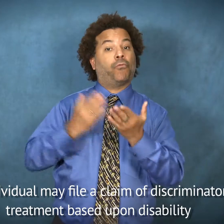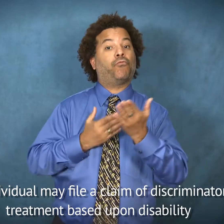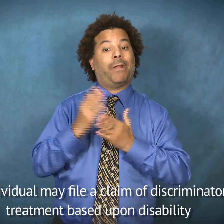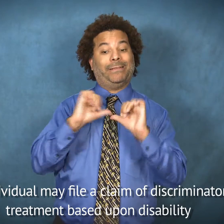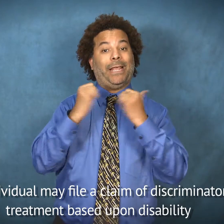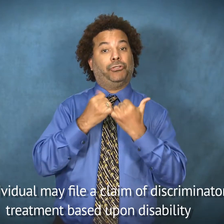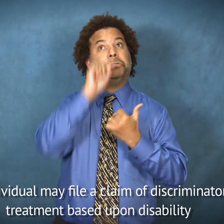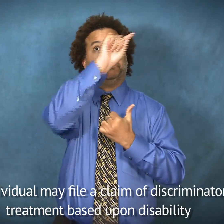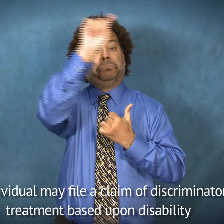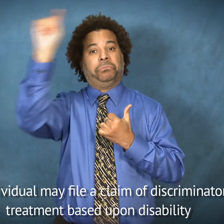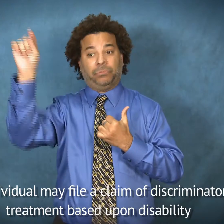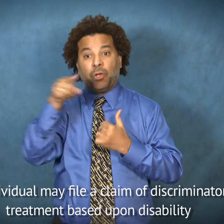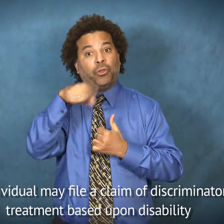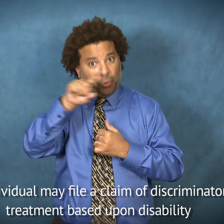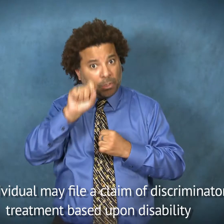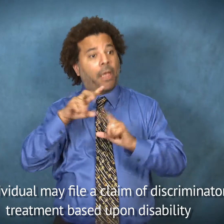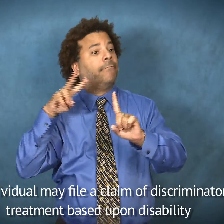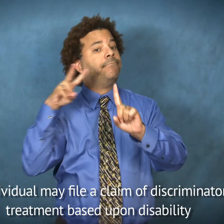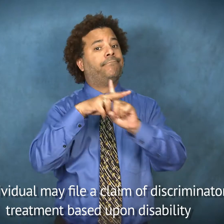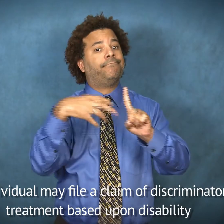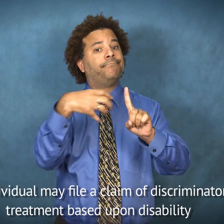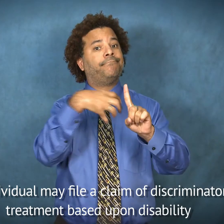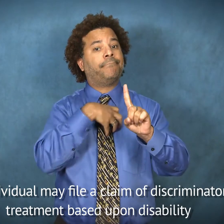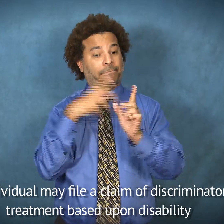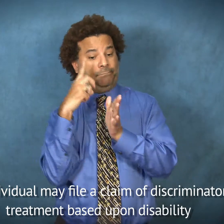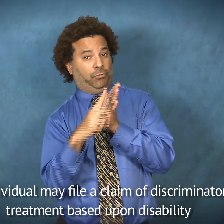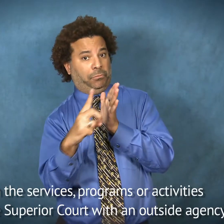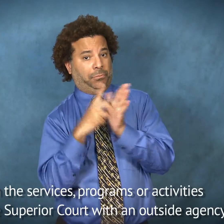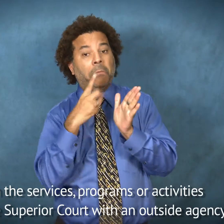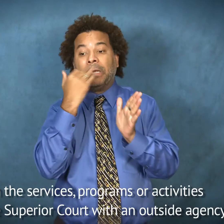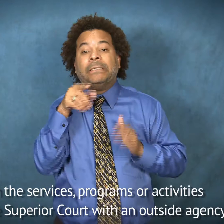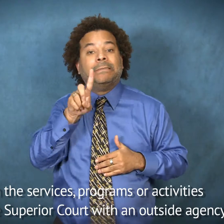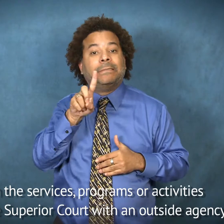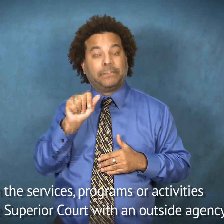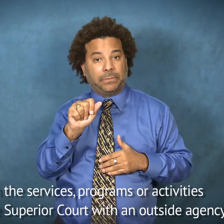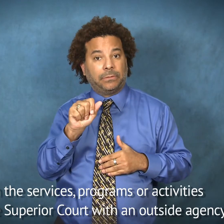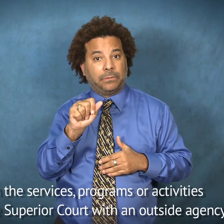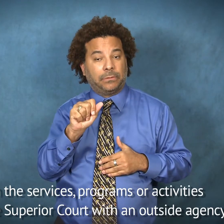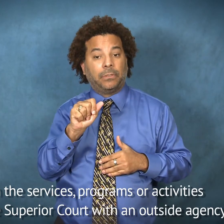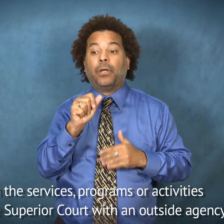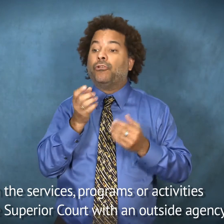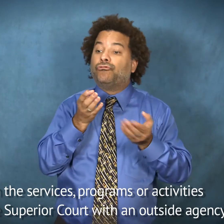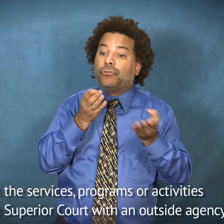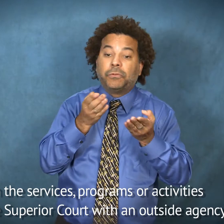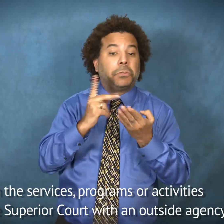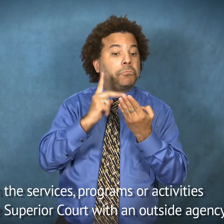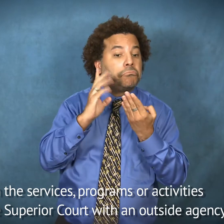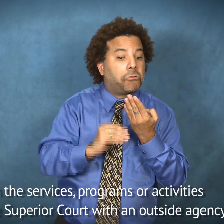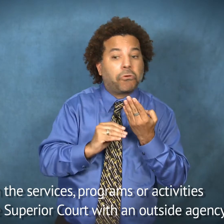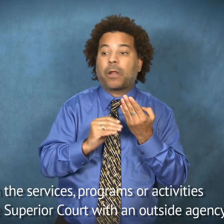An individual may file a claim of discriminatory treatment based upon disability in the services, programs, or activities of the Superior Court